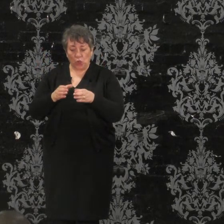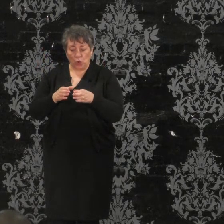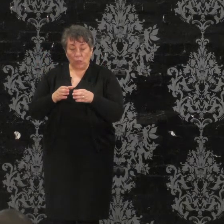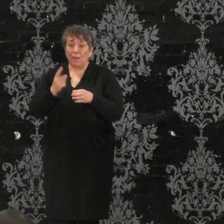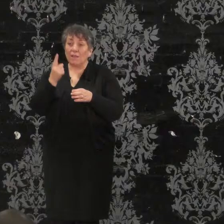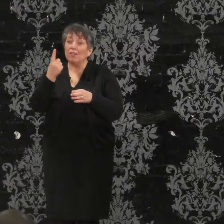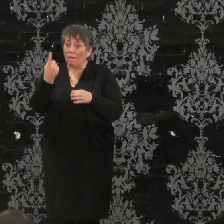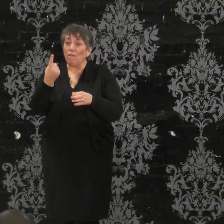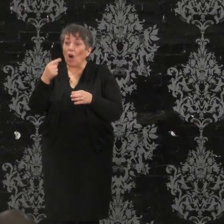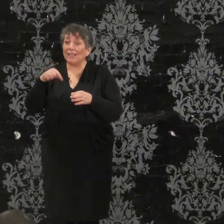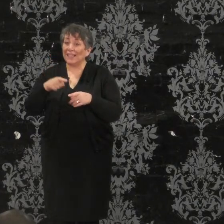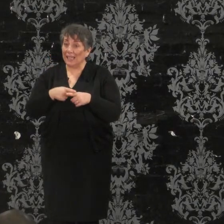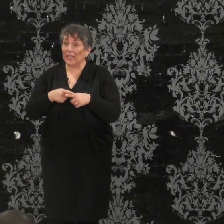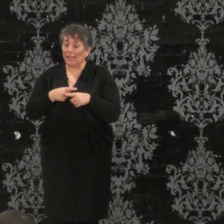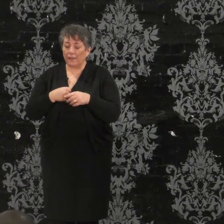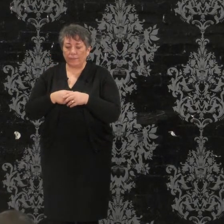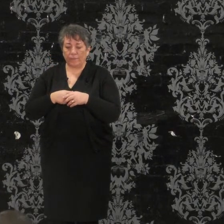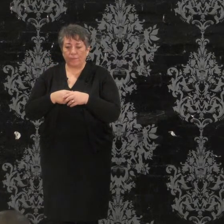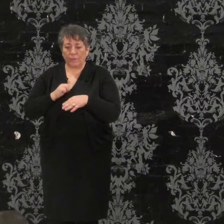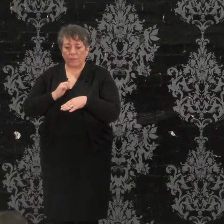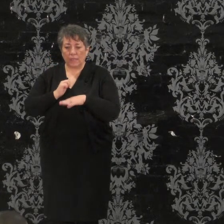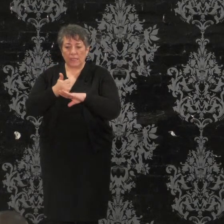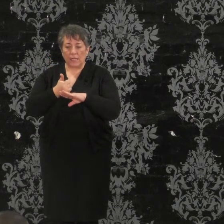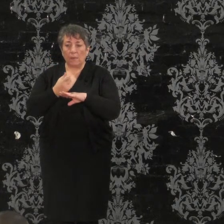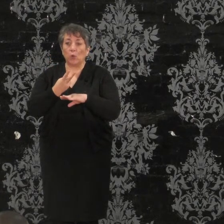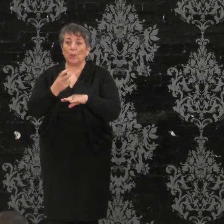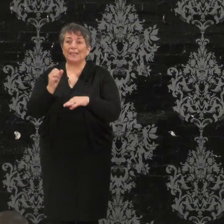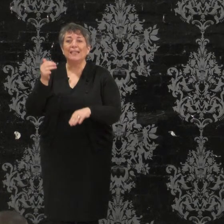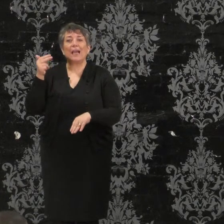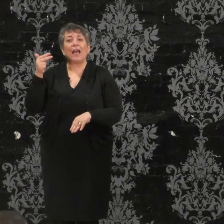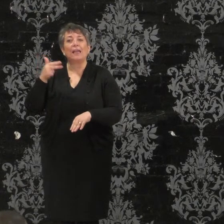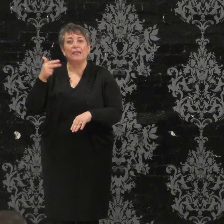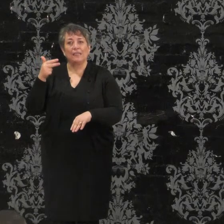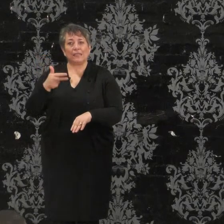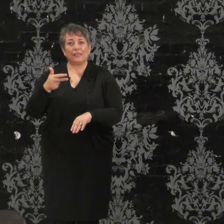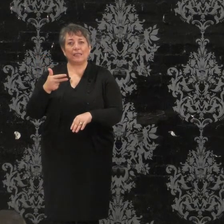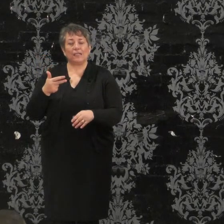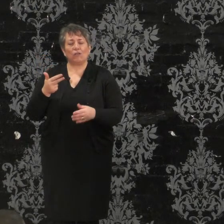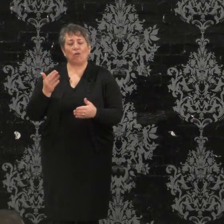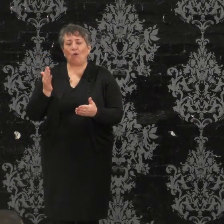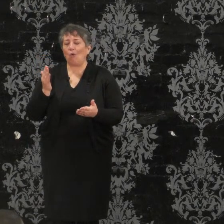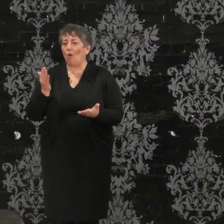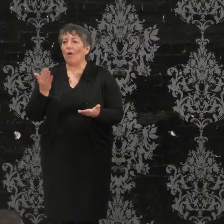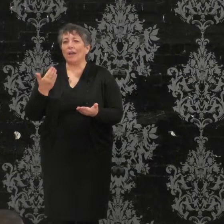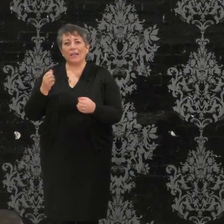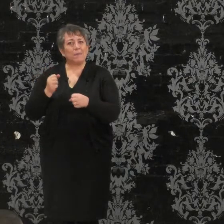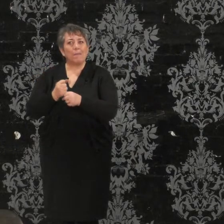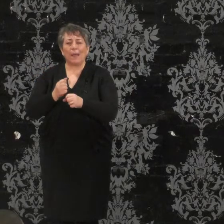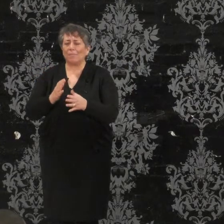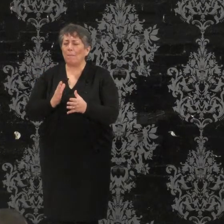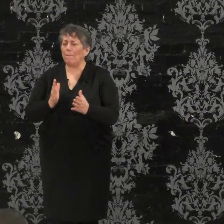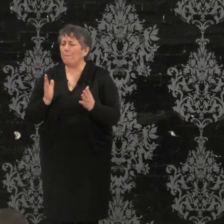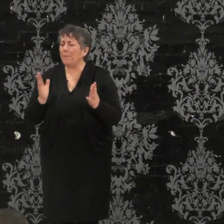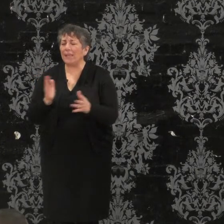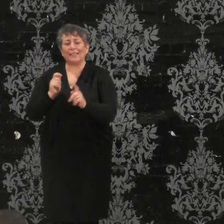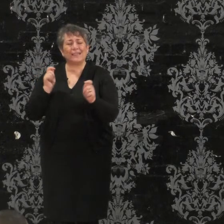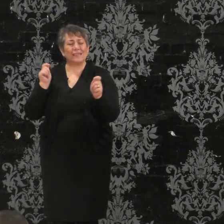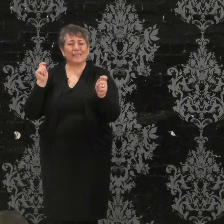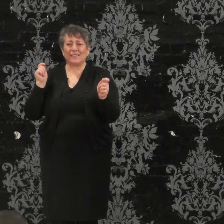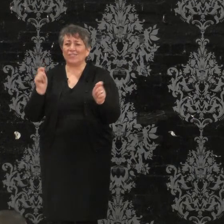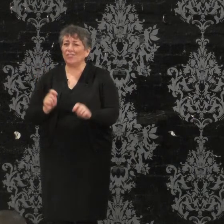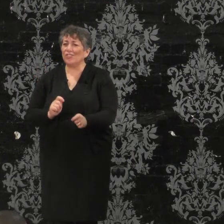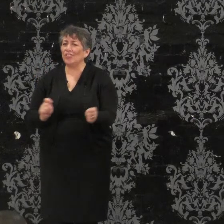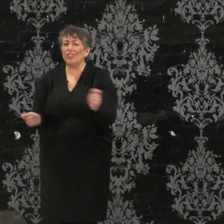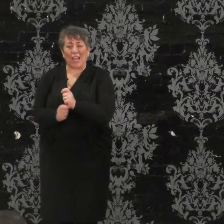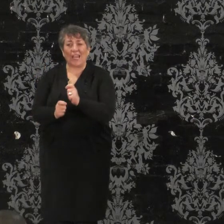England. Established in 2018, it's already made a huge difference to thousands of lives.